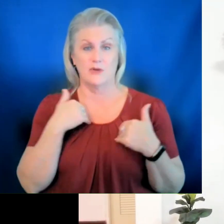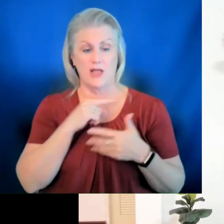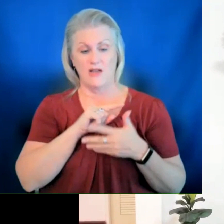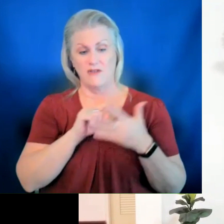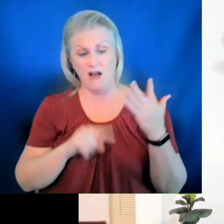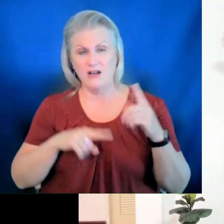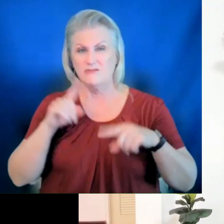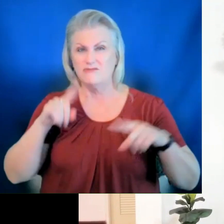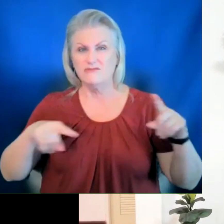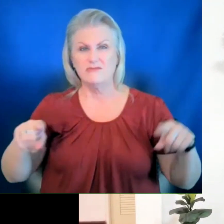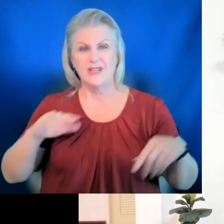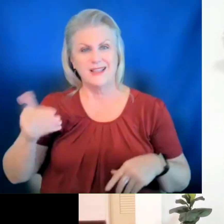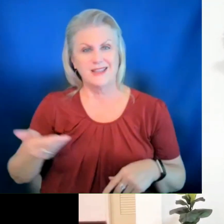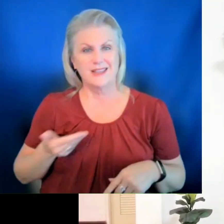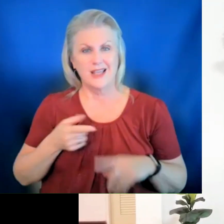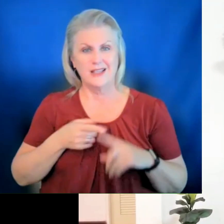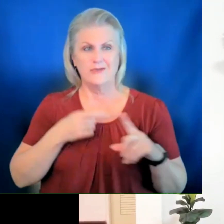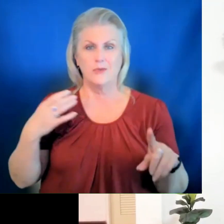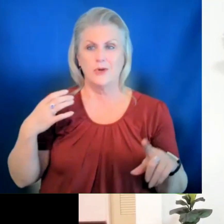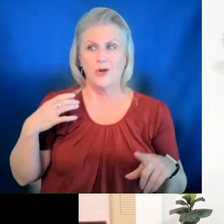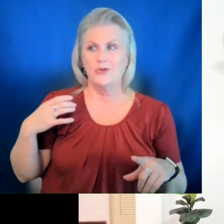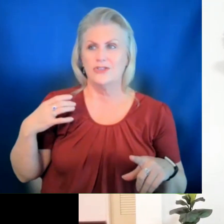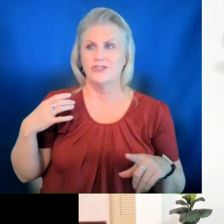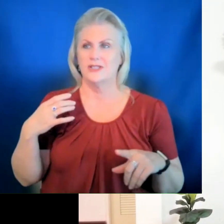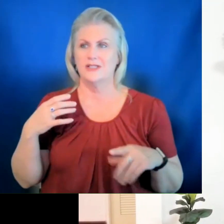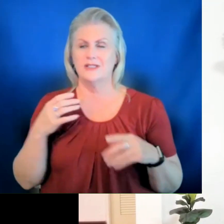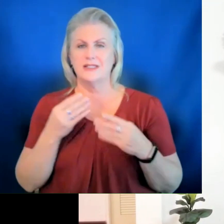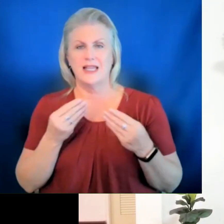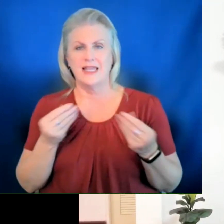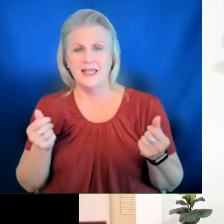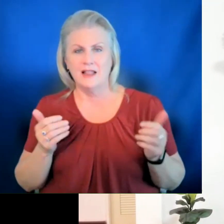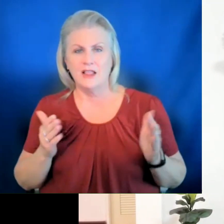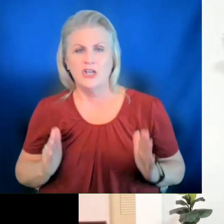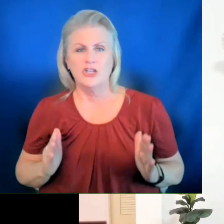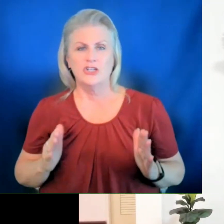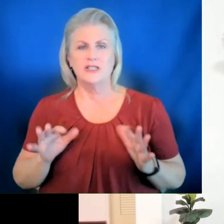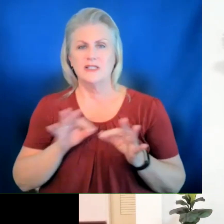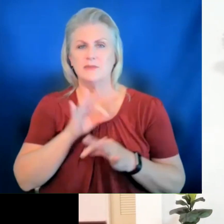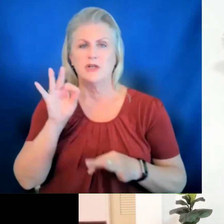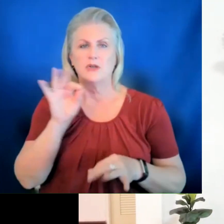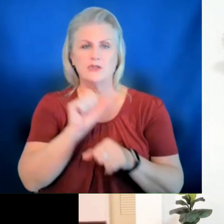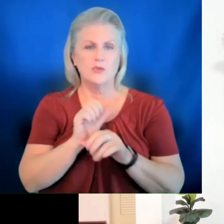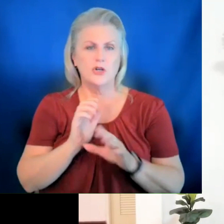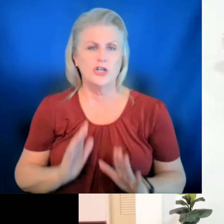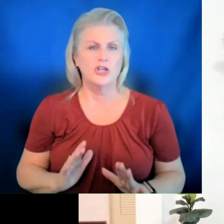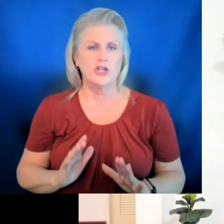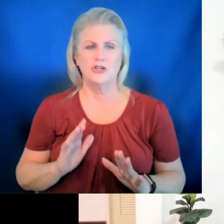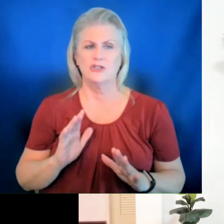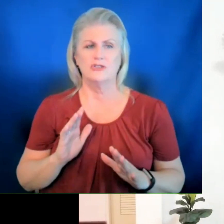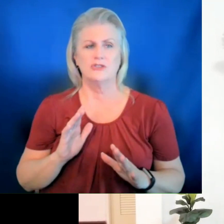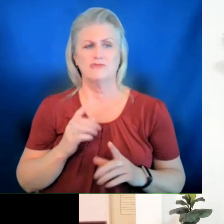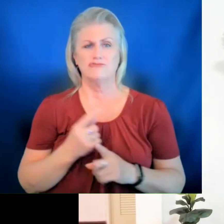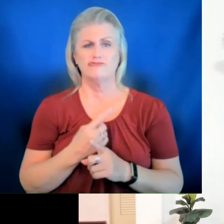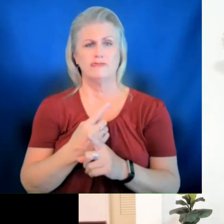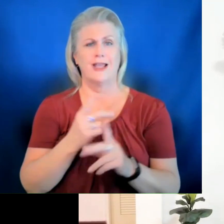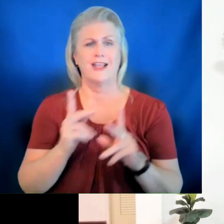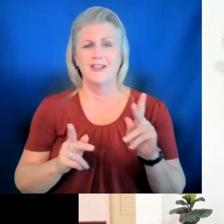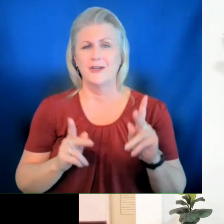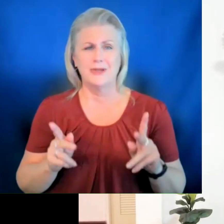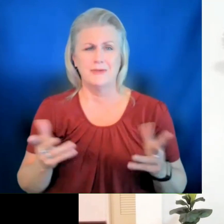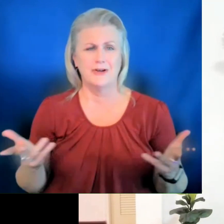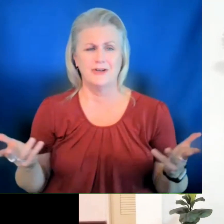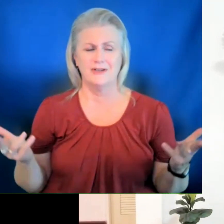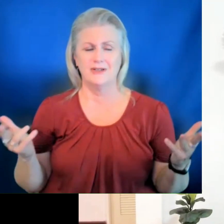are going to have a whole lot of different guests, from coaches, healers,